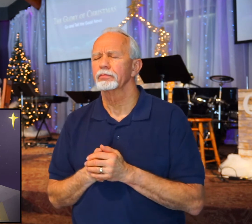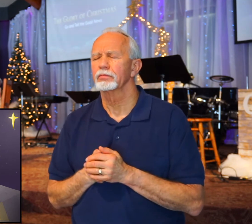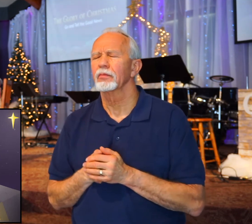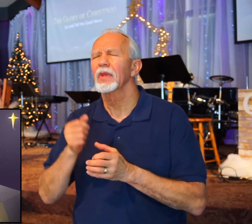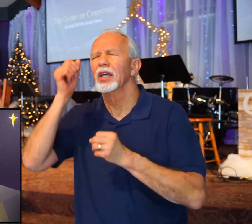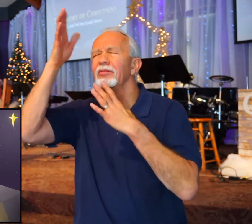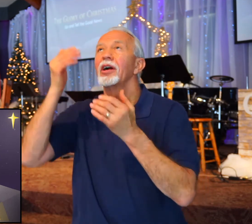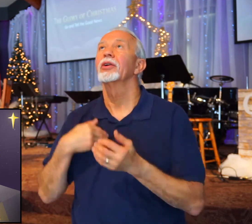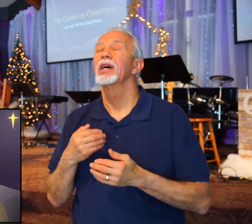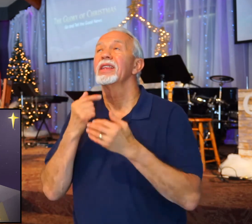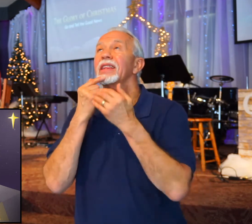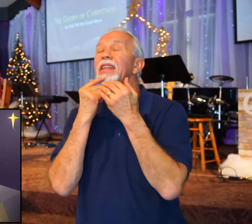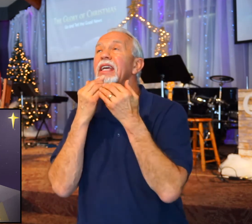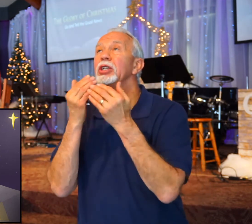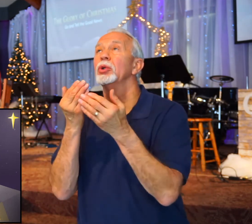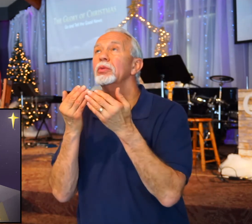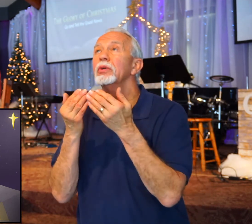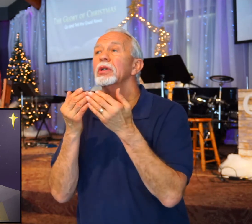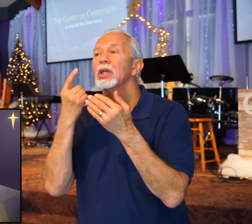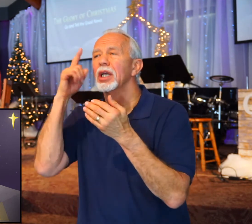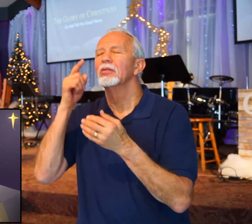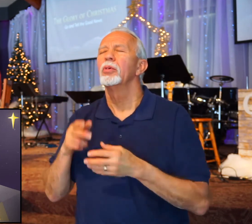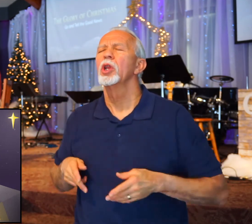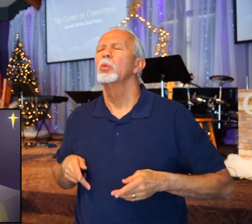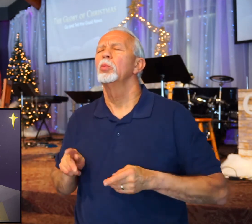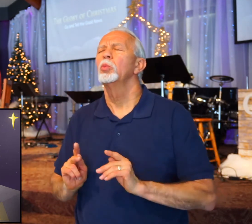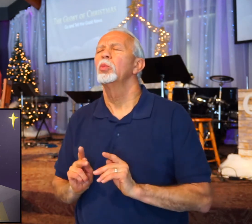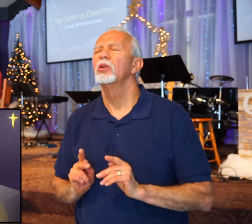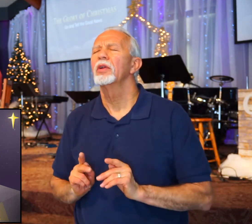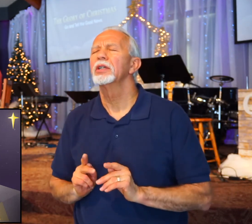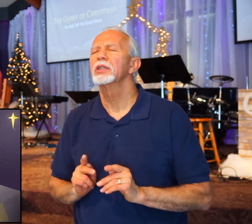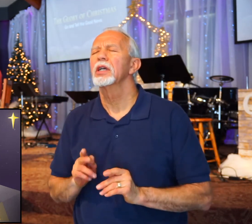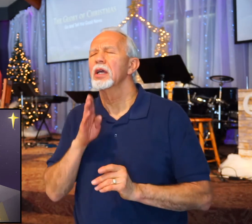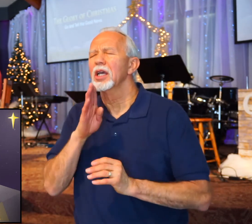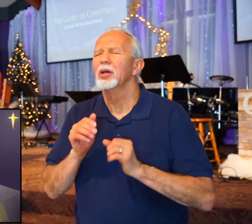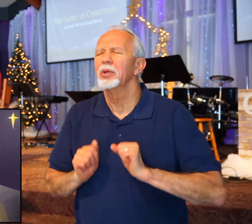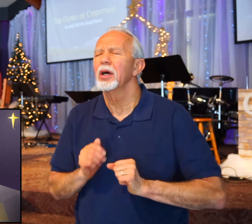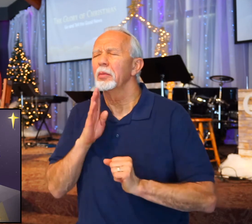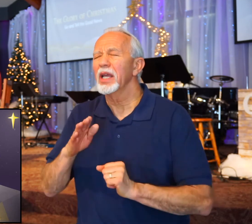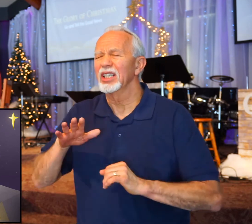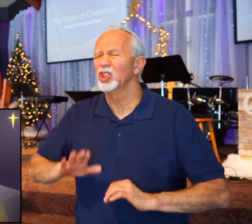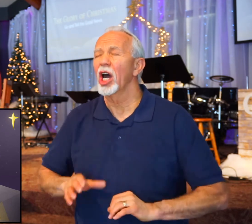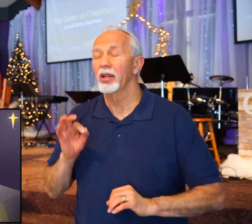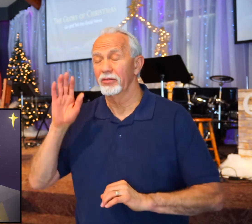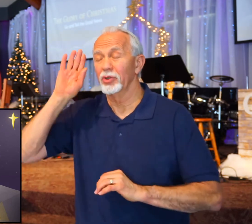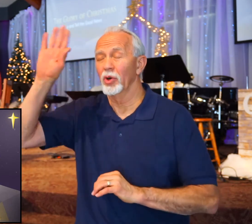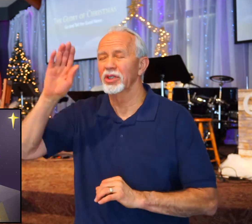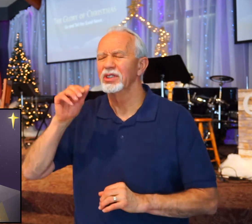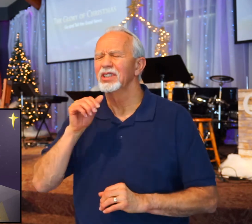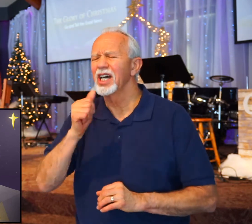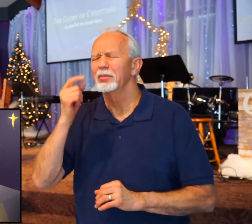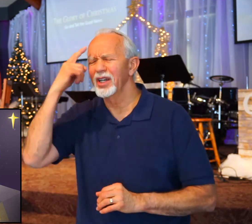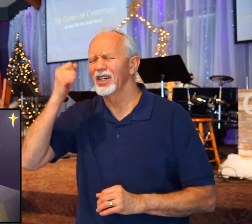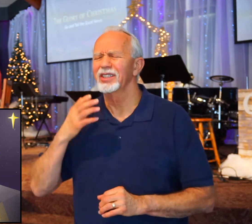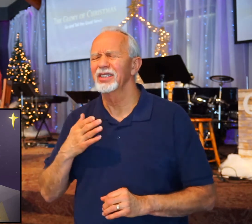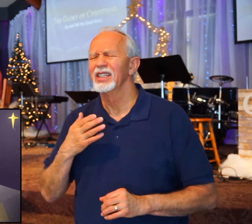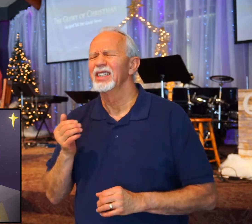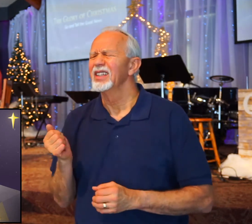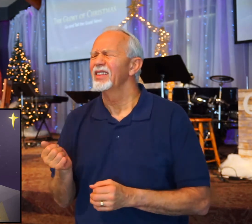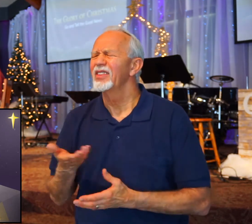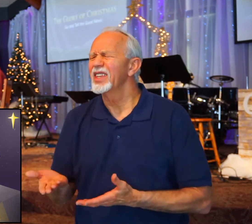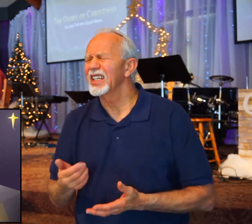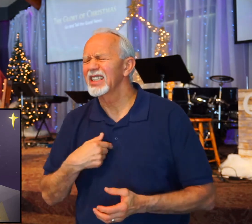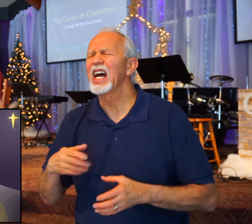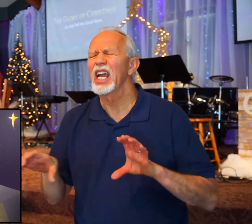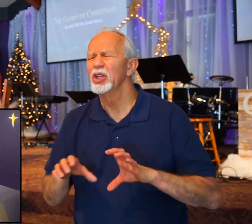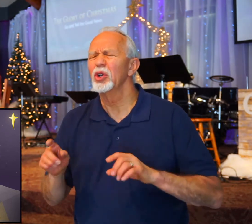I do thank you for the privilege of being able to be a child of yours, not because of my own merit, because of what I've done,